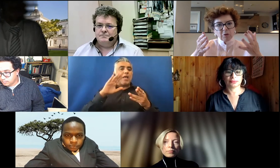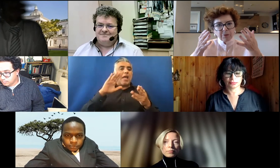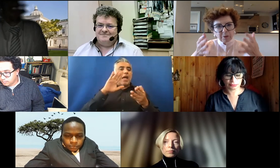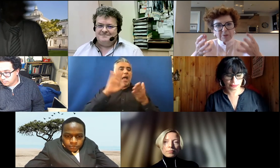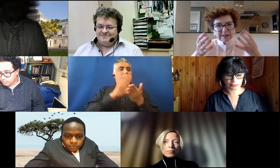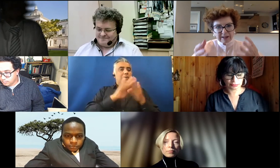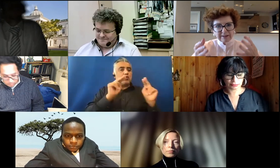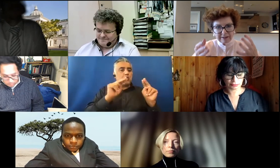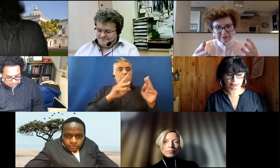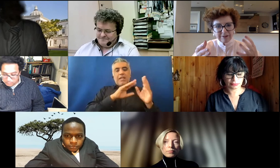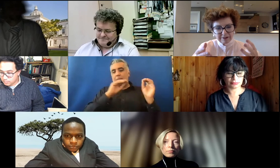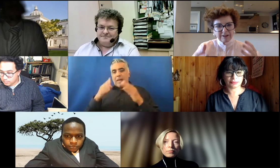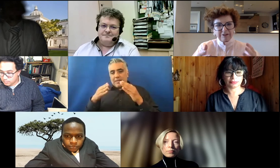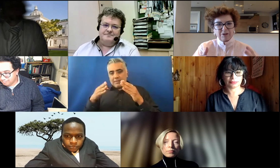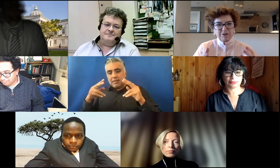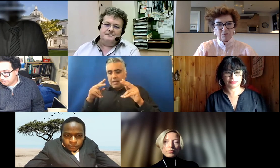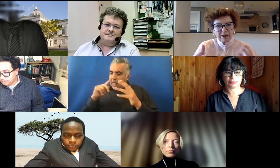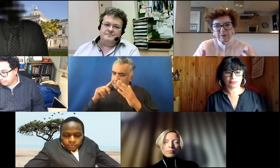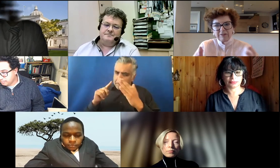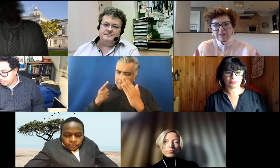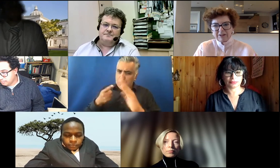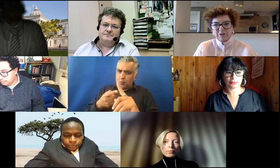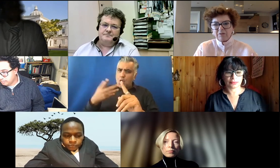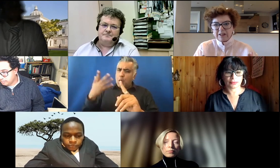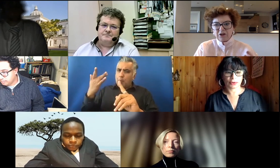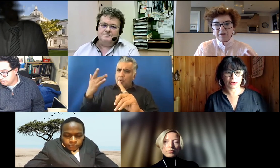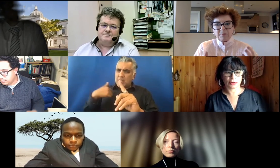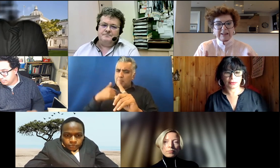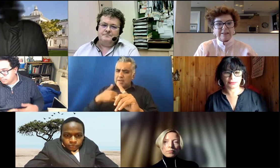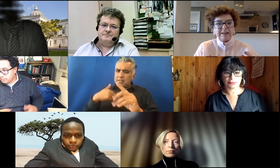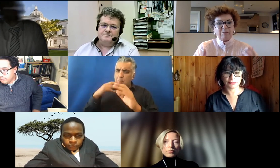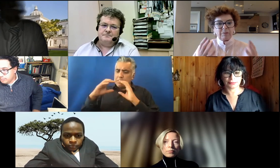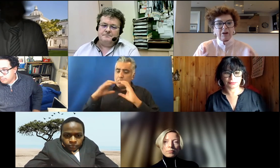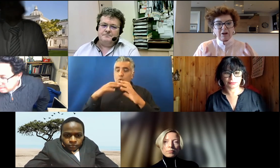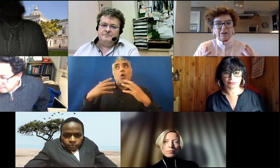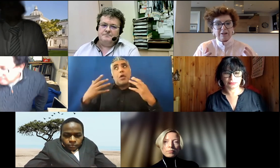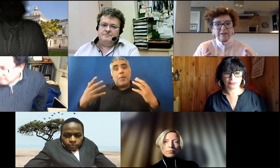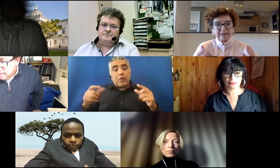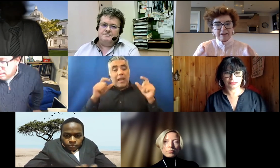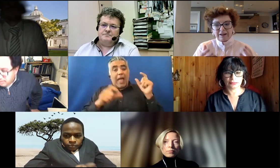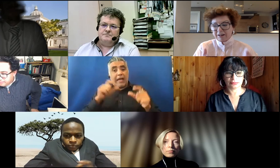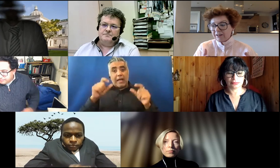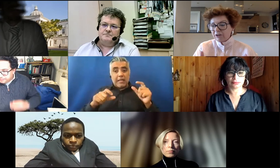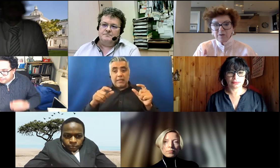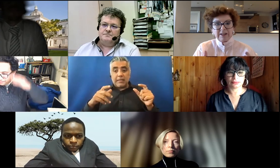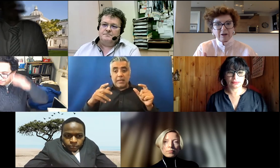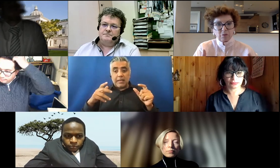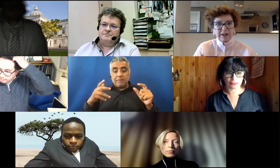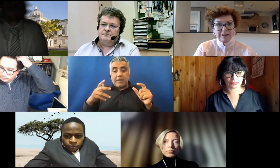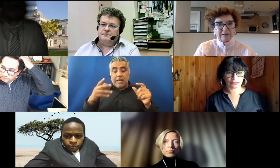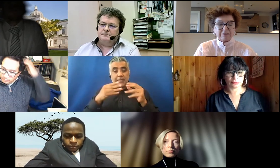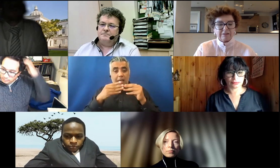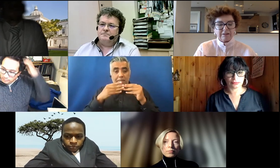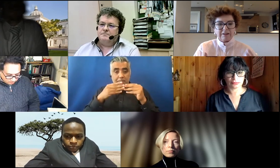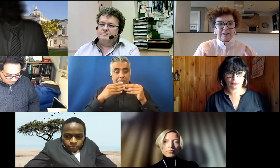little more purpose-led here. In terms of why are we even having this conversation, it's because people are losing out